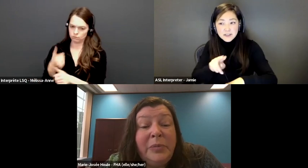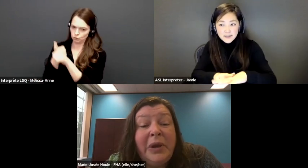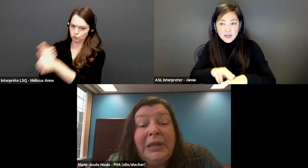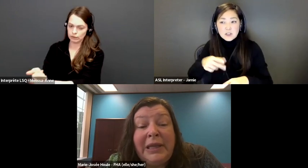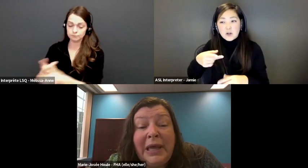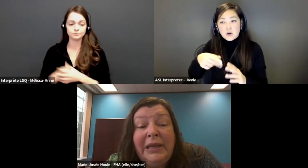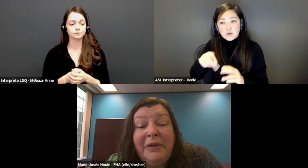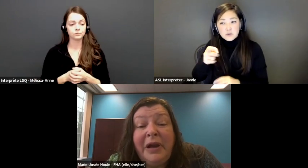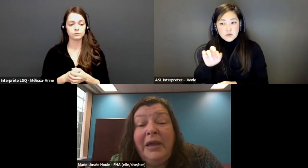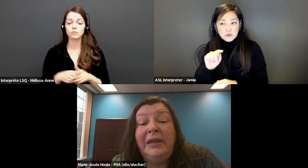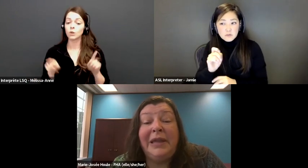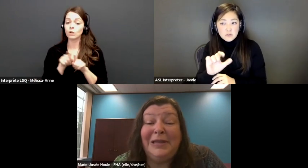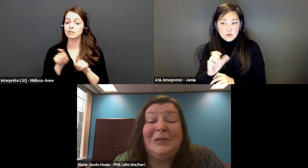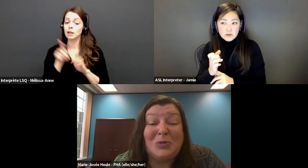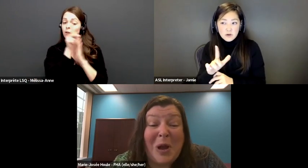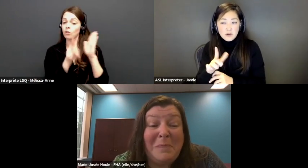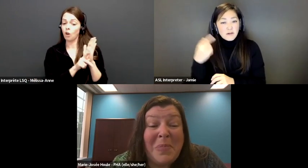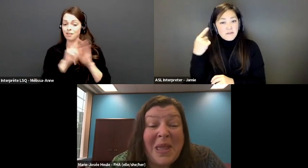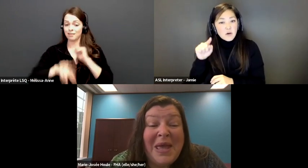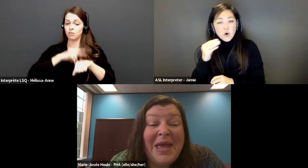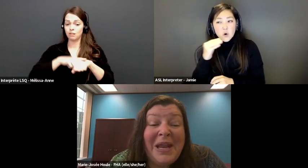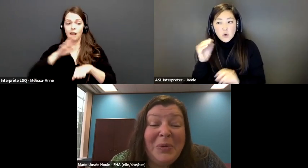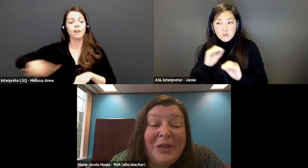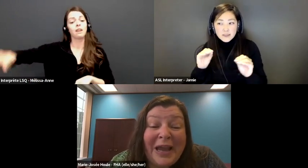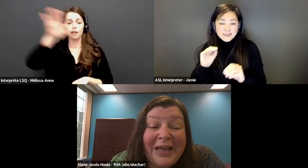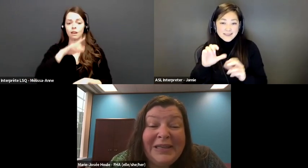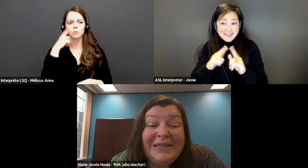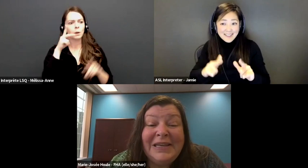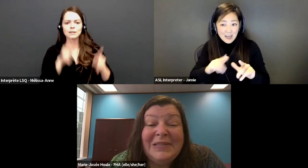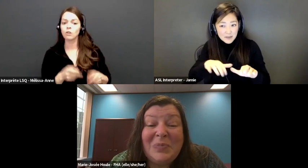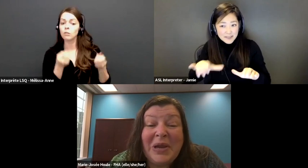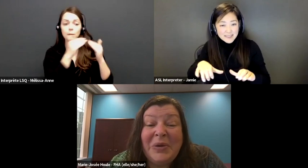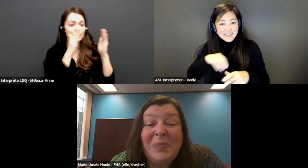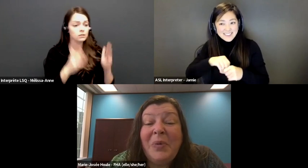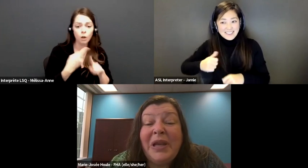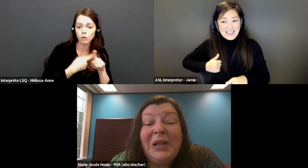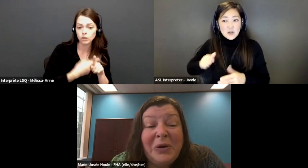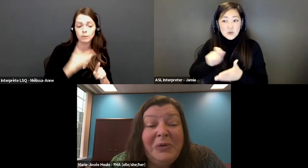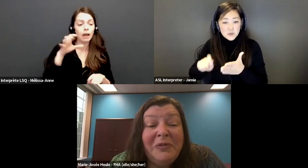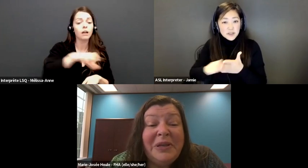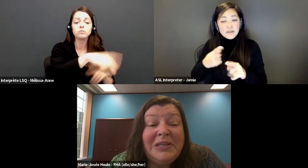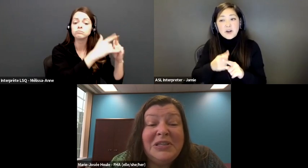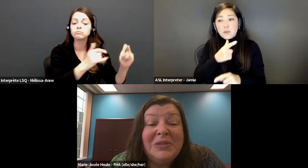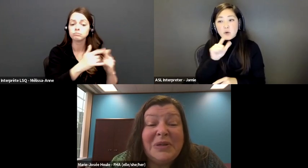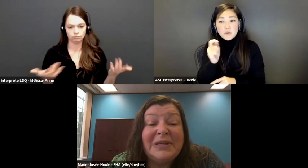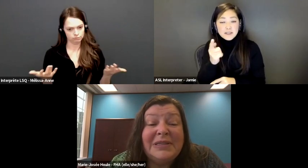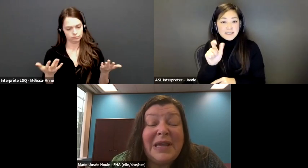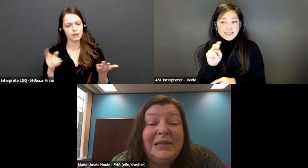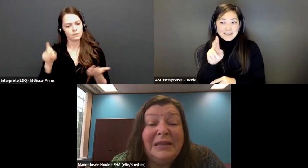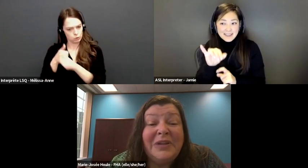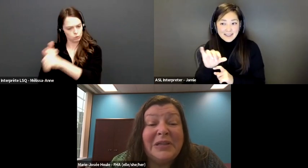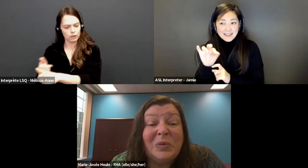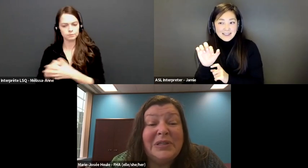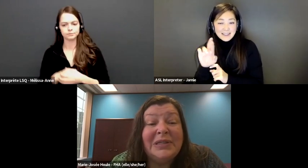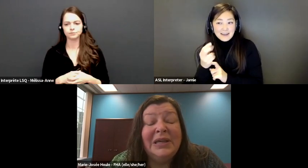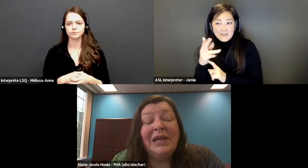Canada, written by Leilani Farha and Caitlin Schwan. And I will be guided and inspired by what I learned from Indigenous residents and